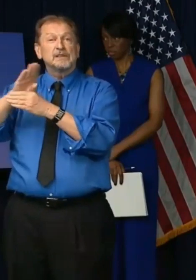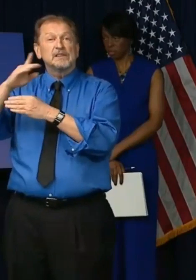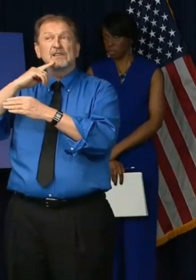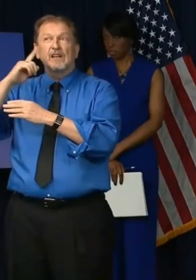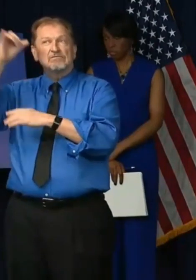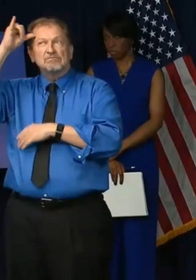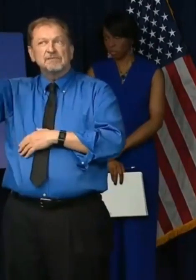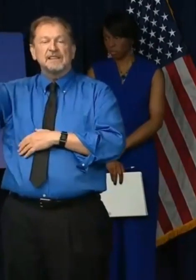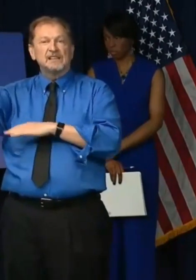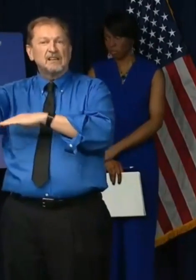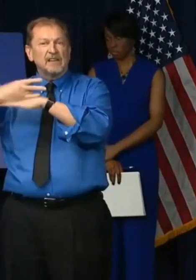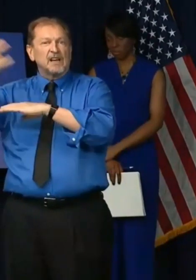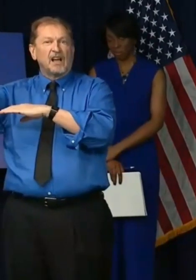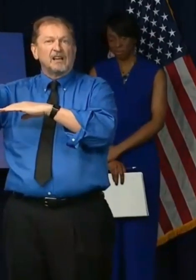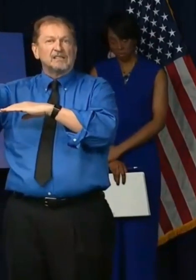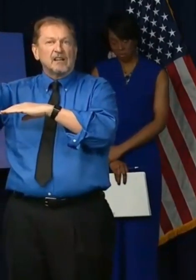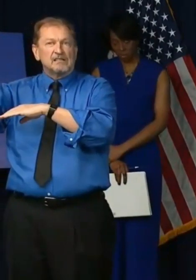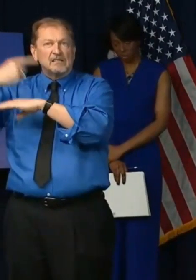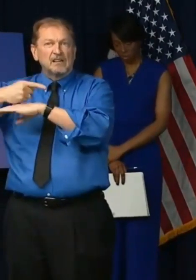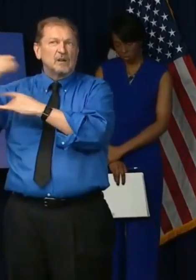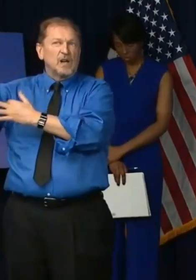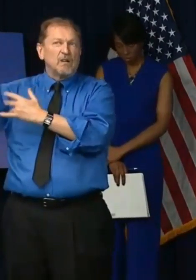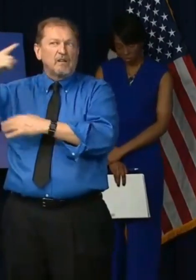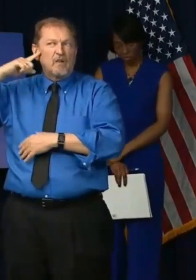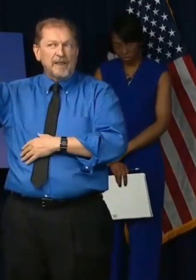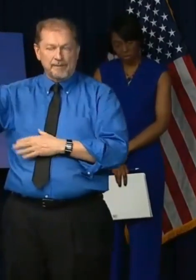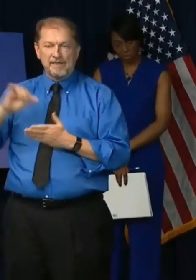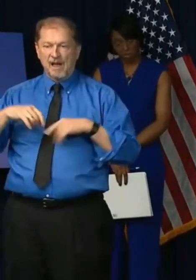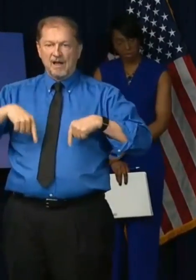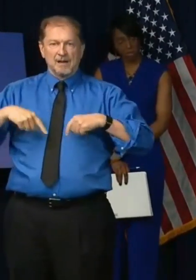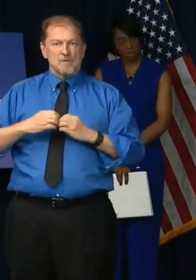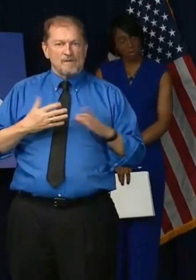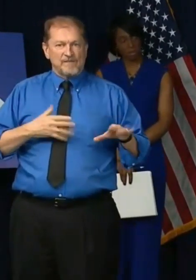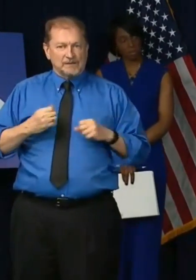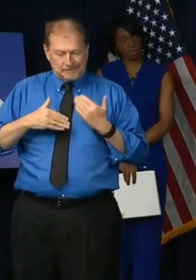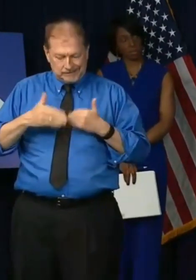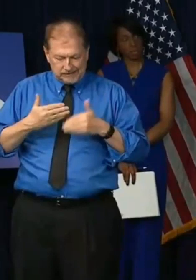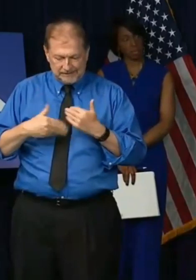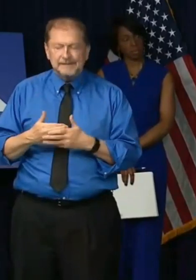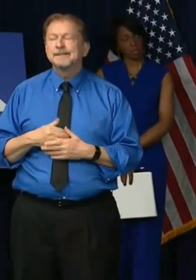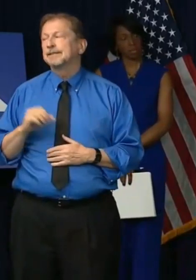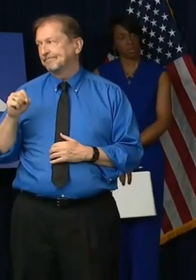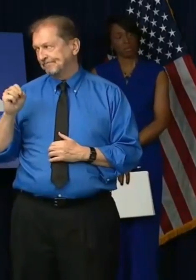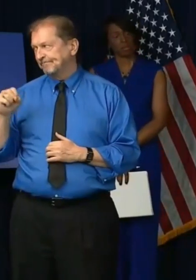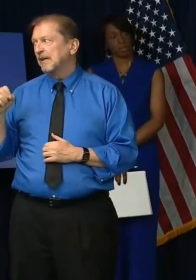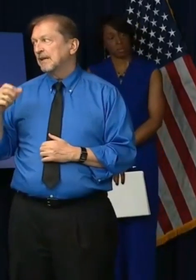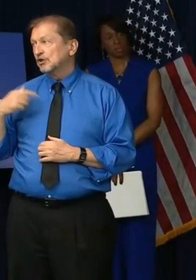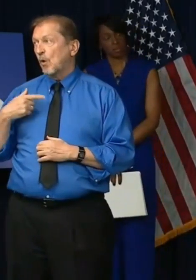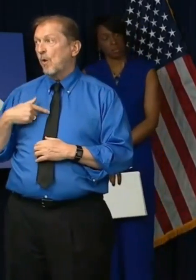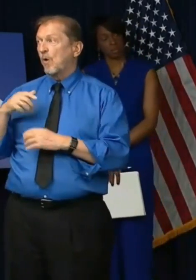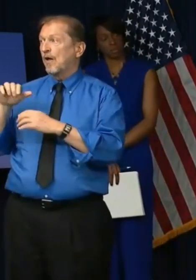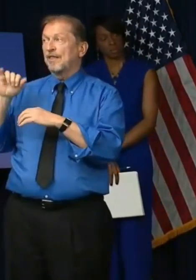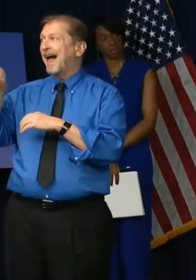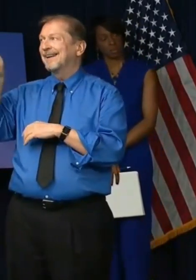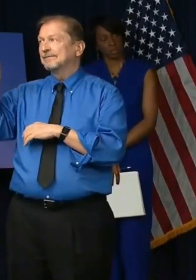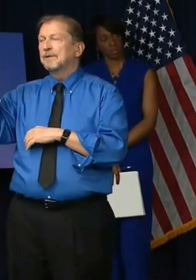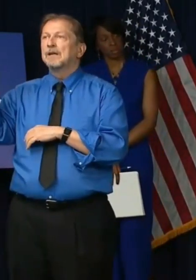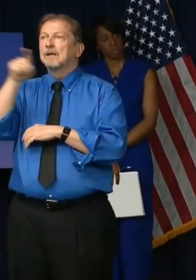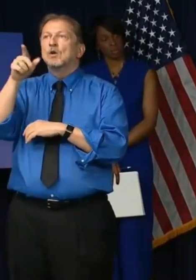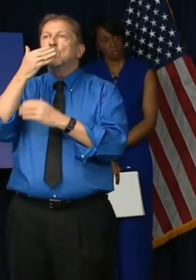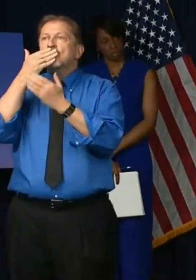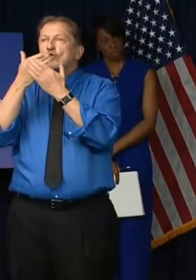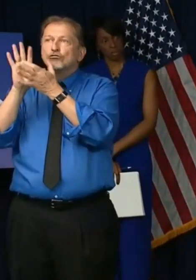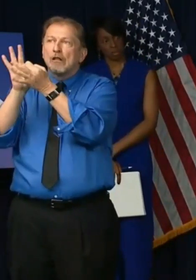before? Yes, indeed. In fact, that's one of our biggest concerns. So we tried to focus on commercial labs, the ones that we have agreements with. We've